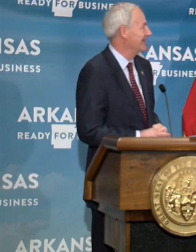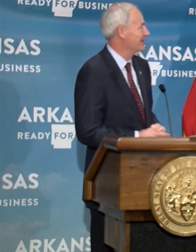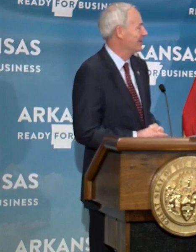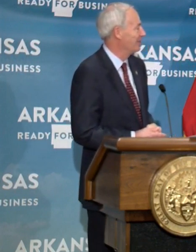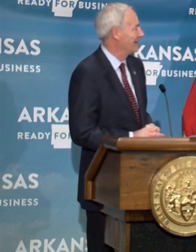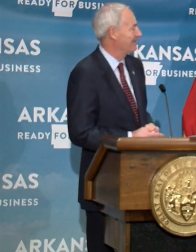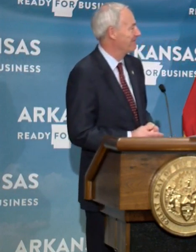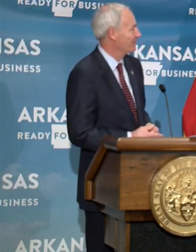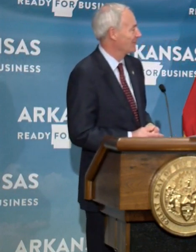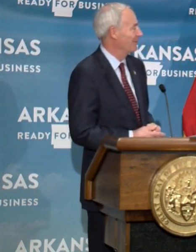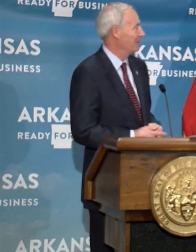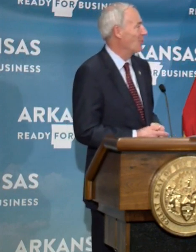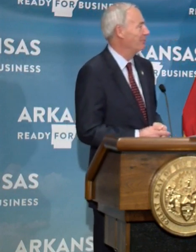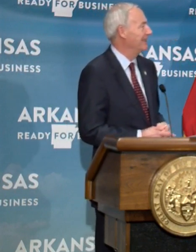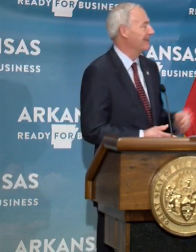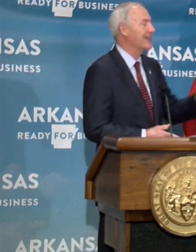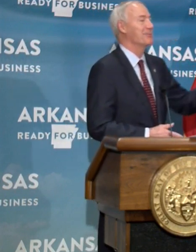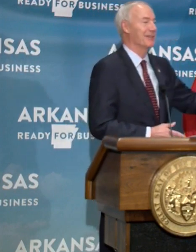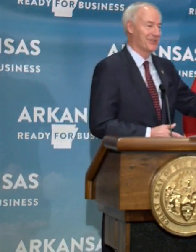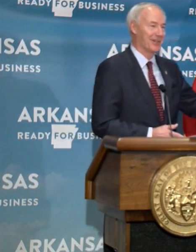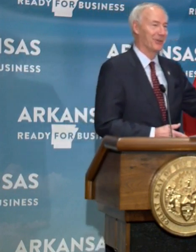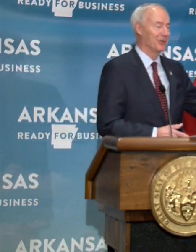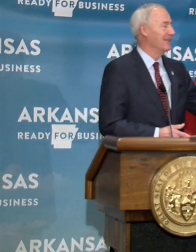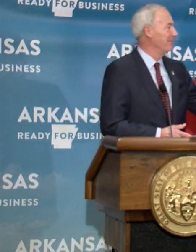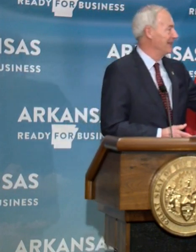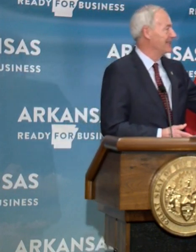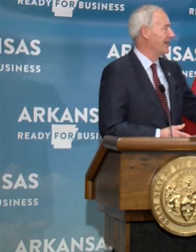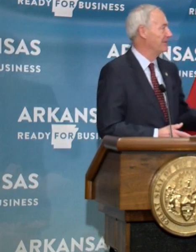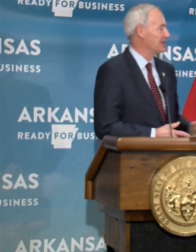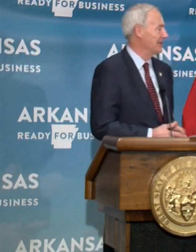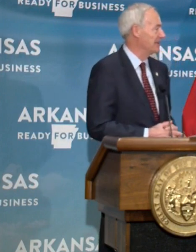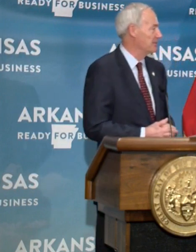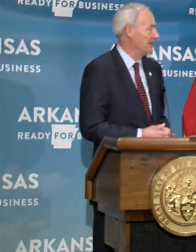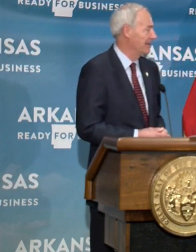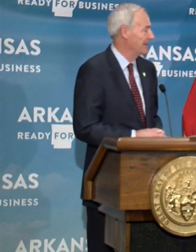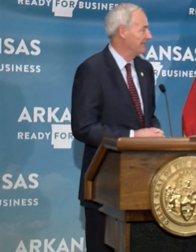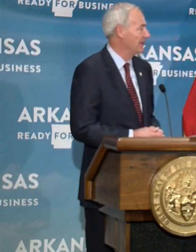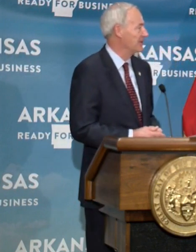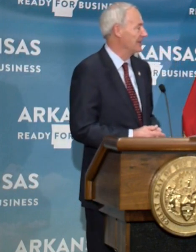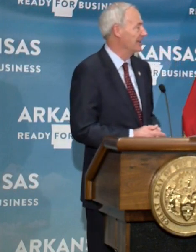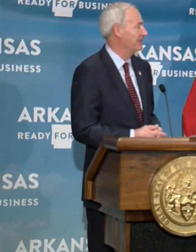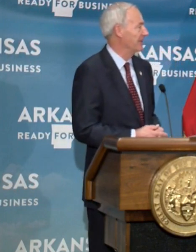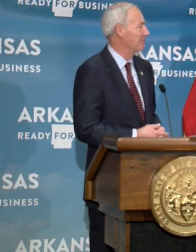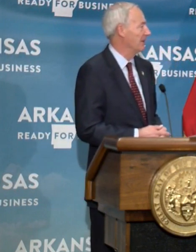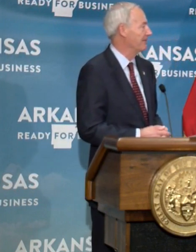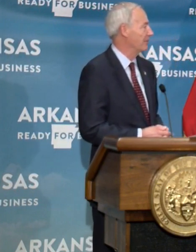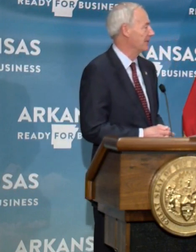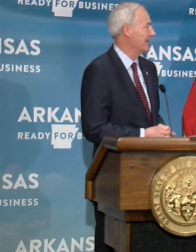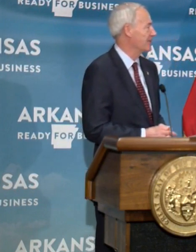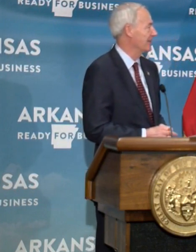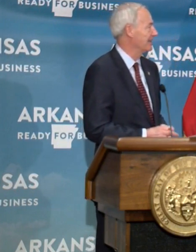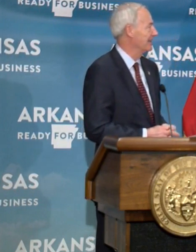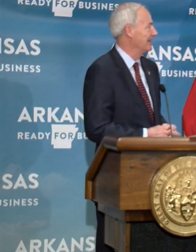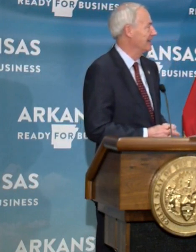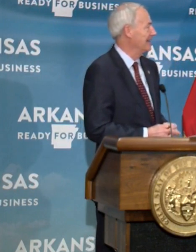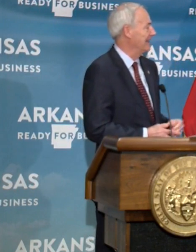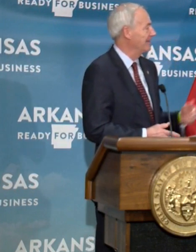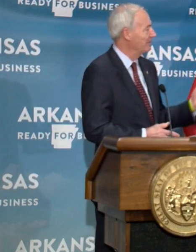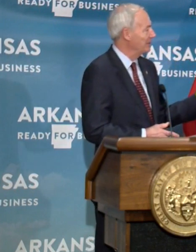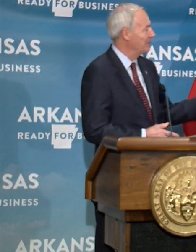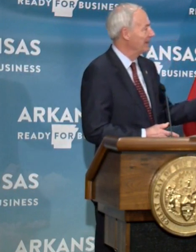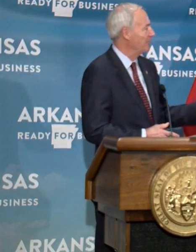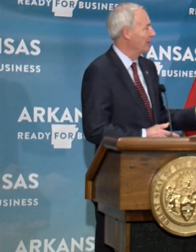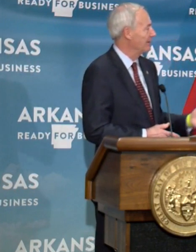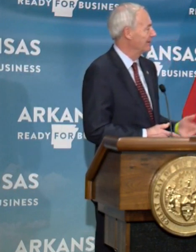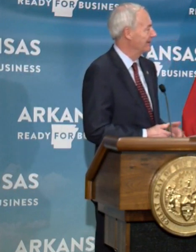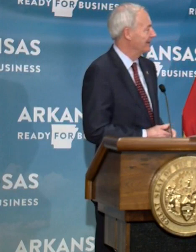that, so we won't meet next month's goal, but obviously it's been a very significant month for testing. And